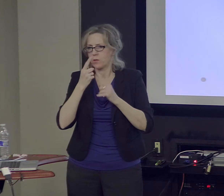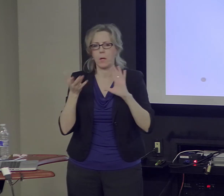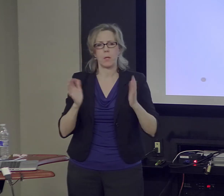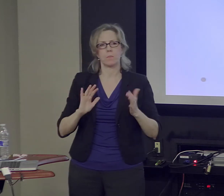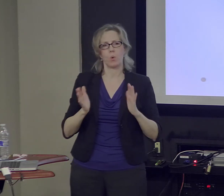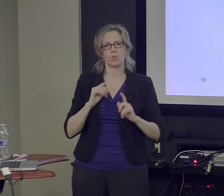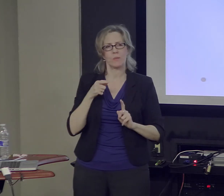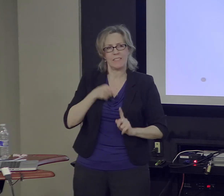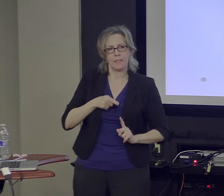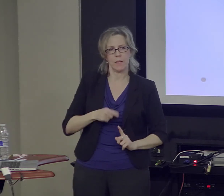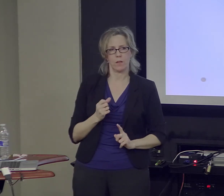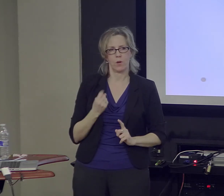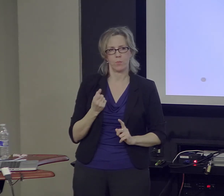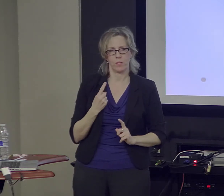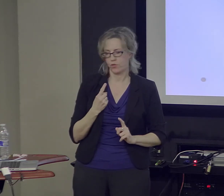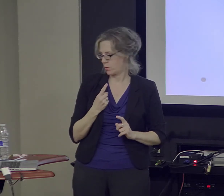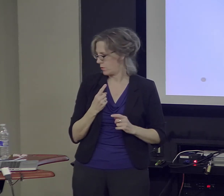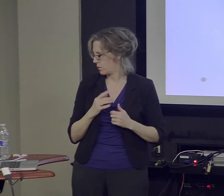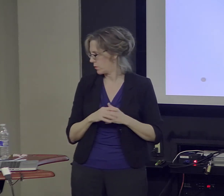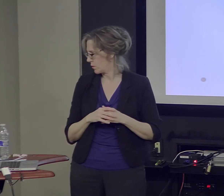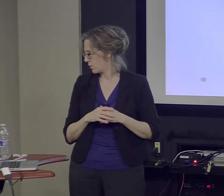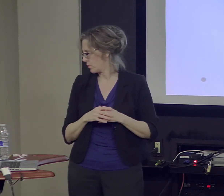someone's natural sign language.